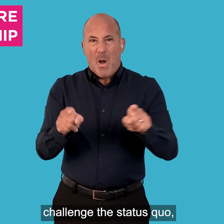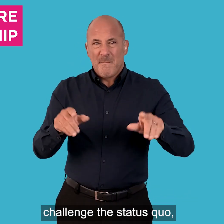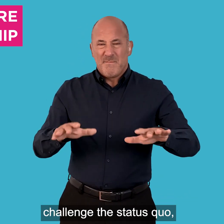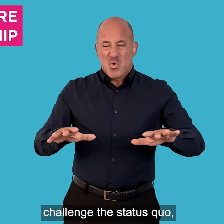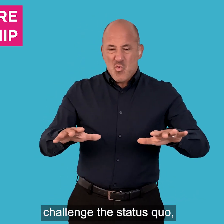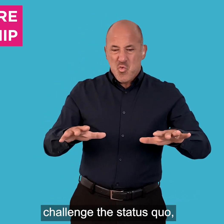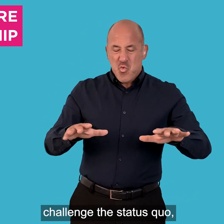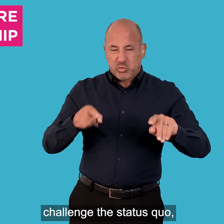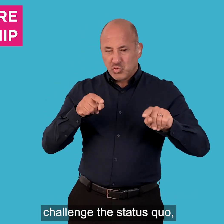challenge the status quo,